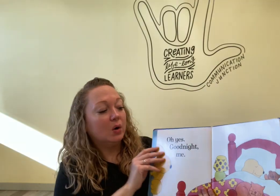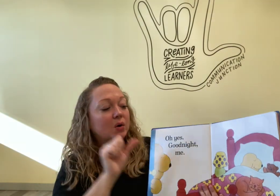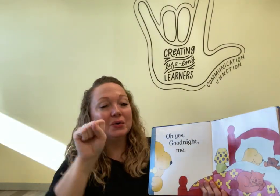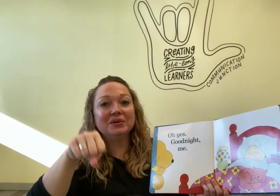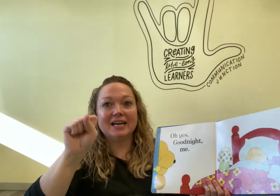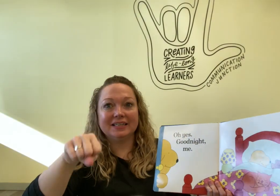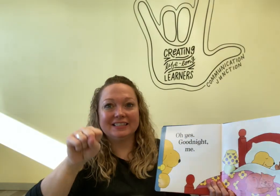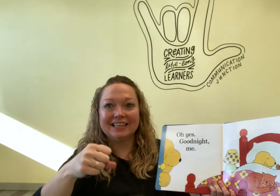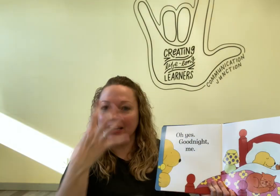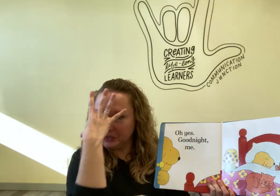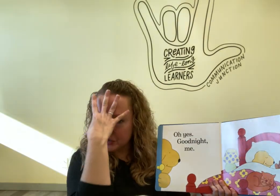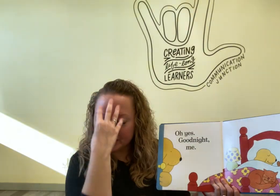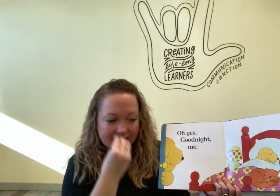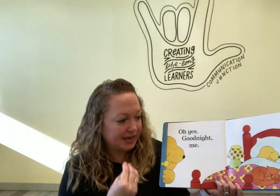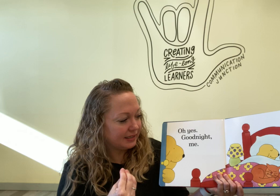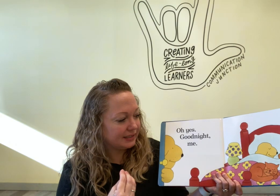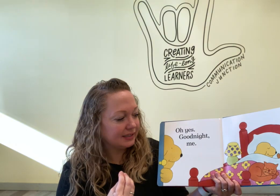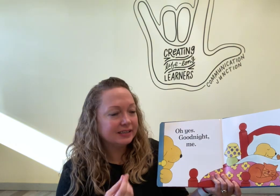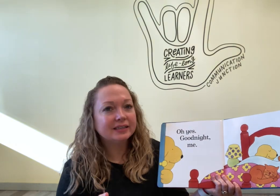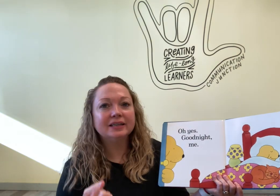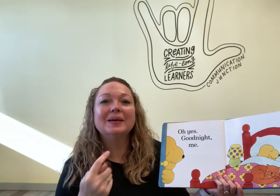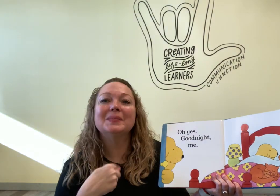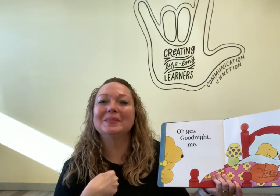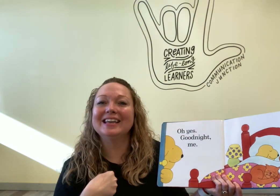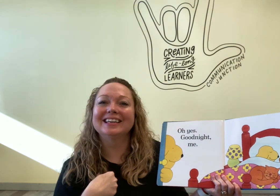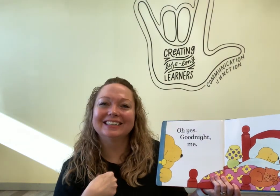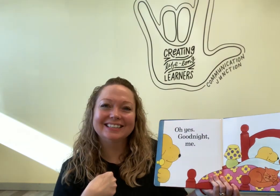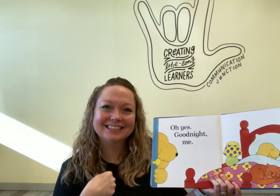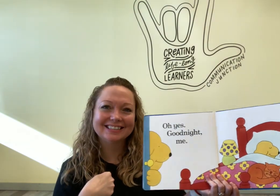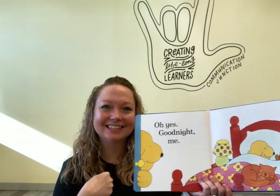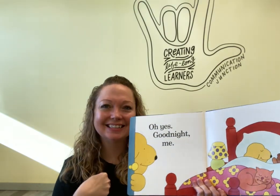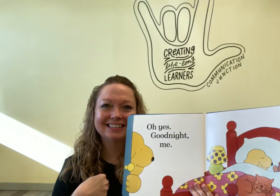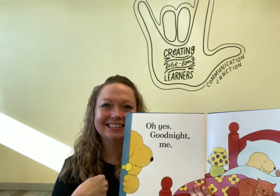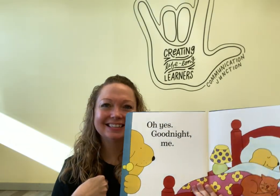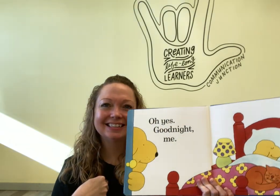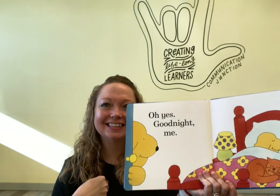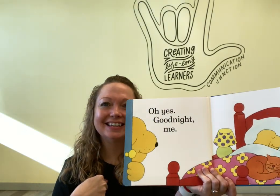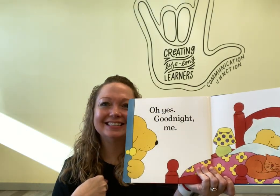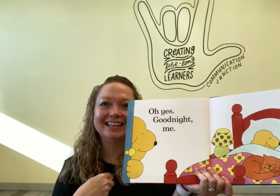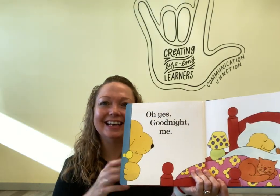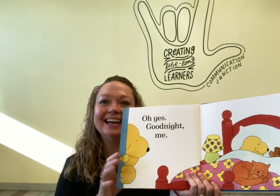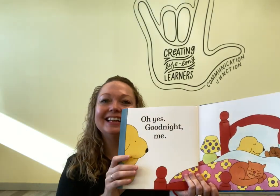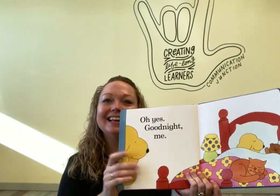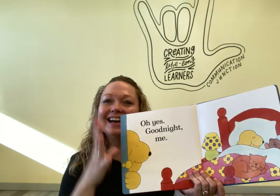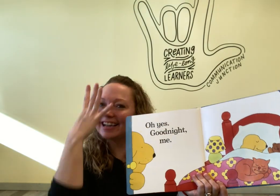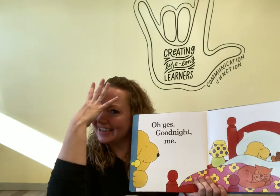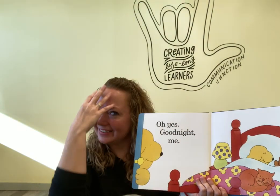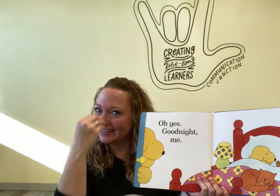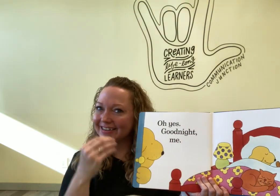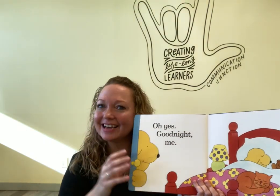Oh, yes, and good night, me. Say night, night, good night,